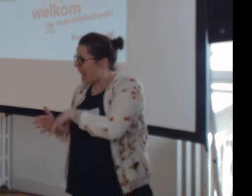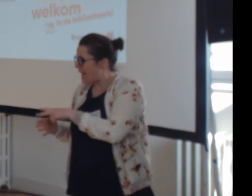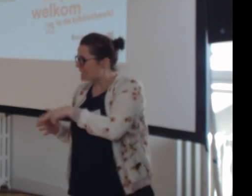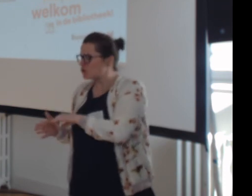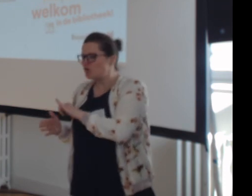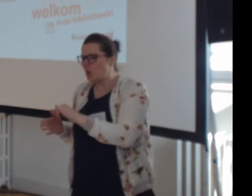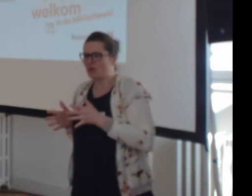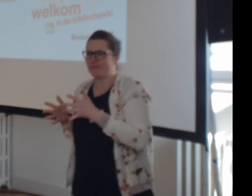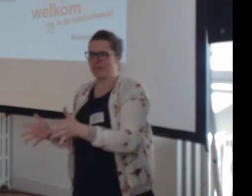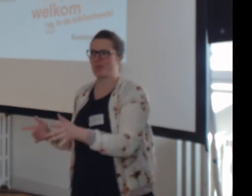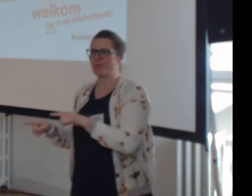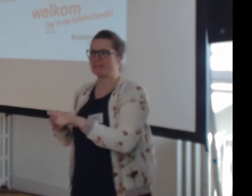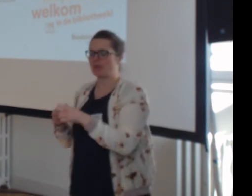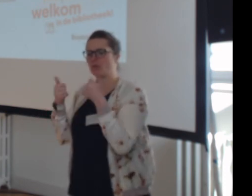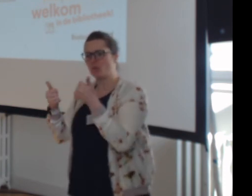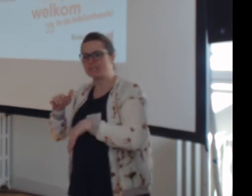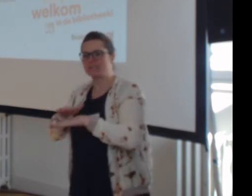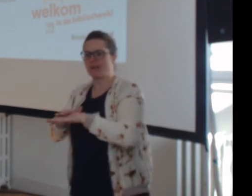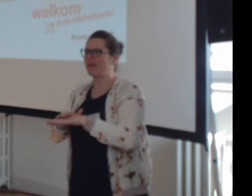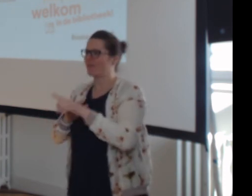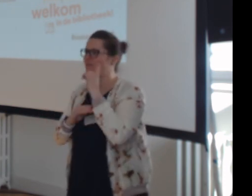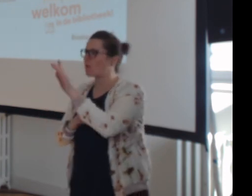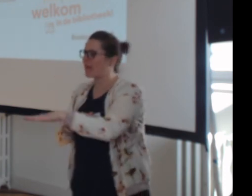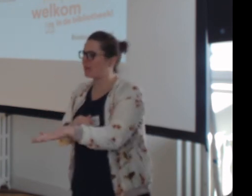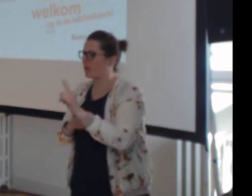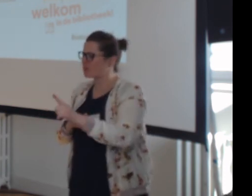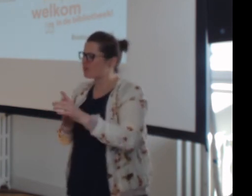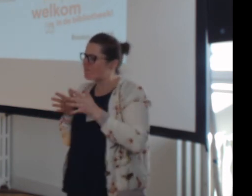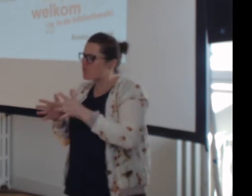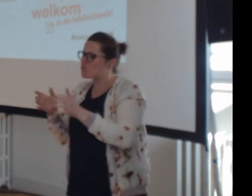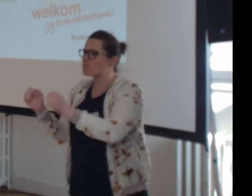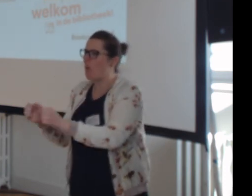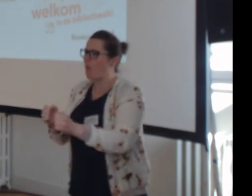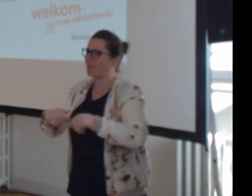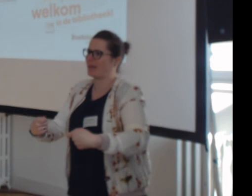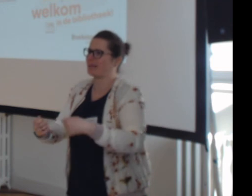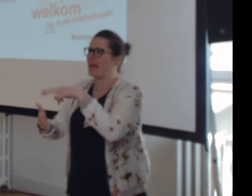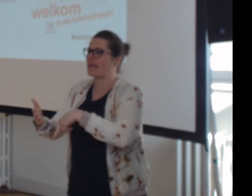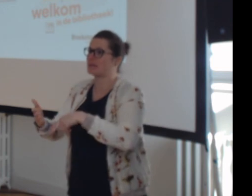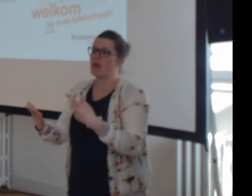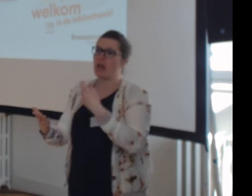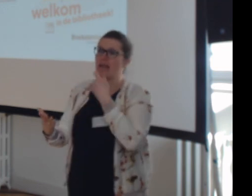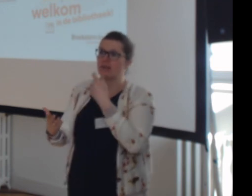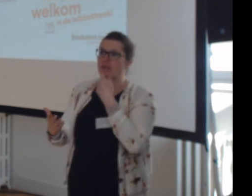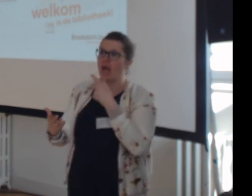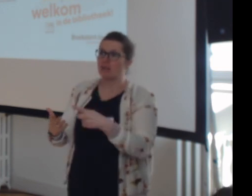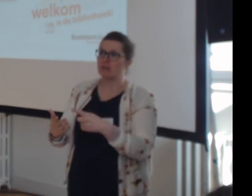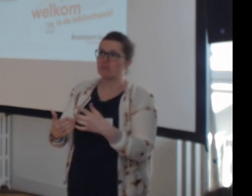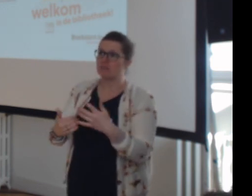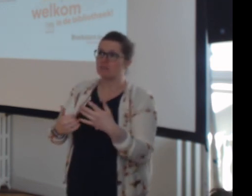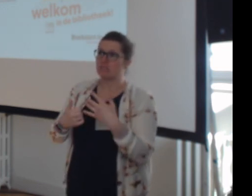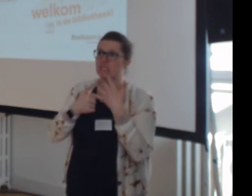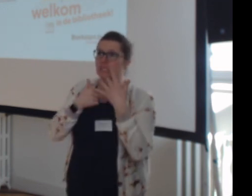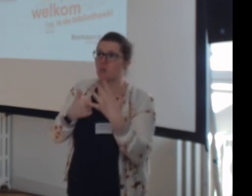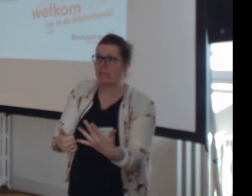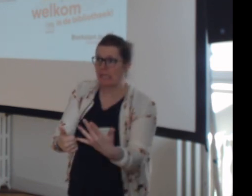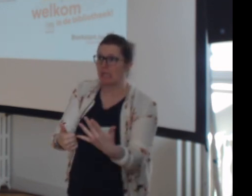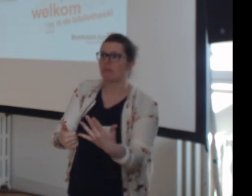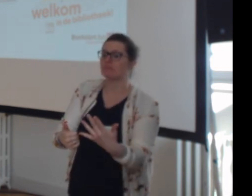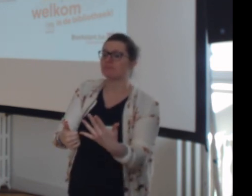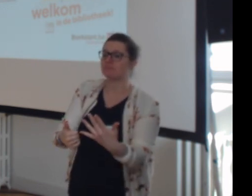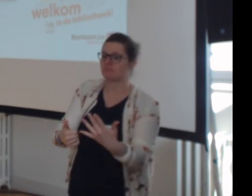start, it's all about a good start for children. So from the age of 6 weeks